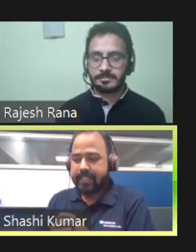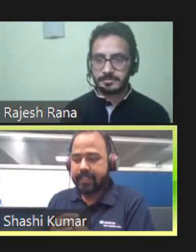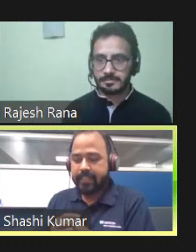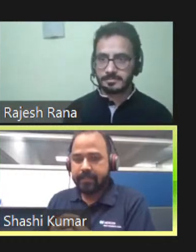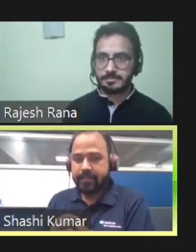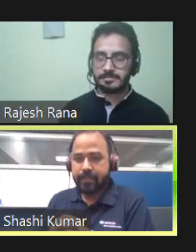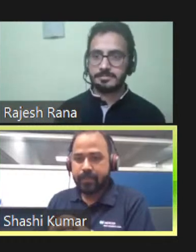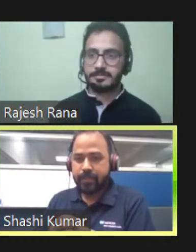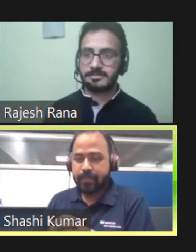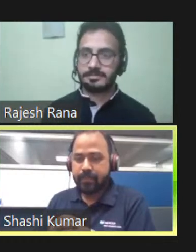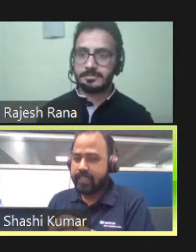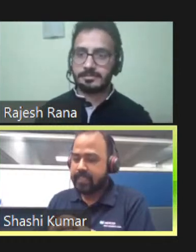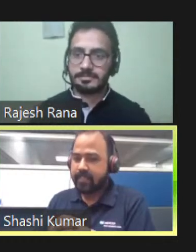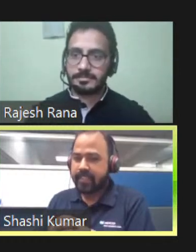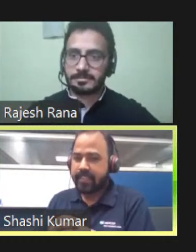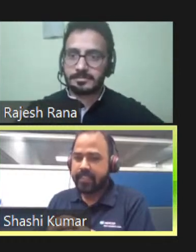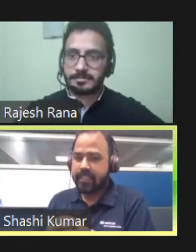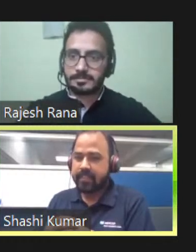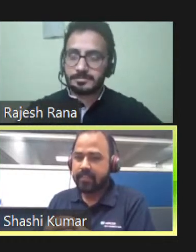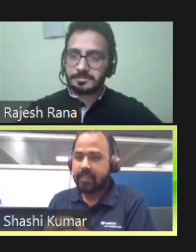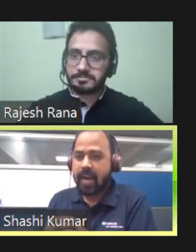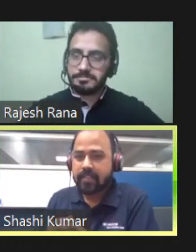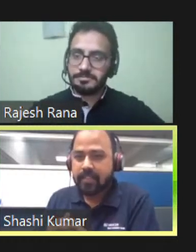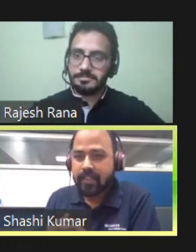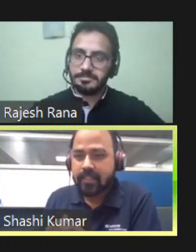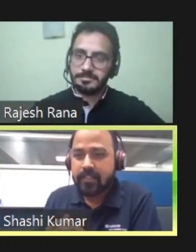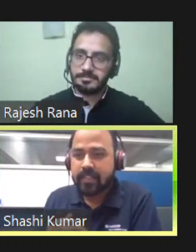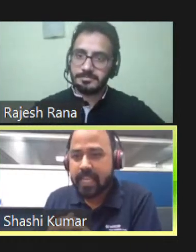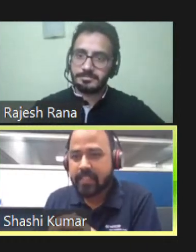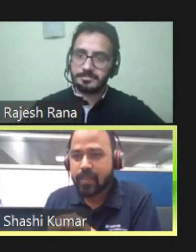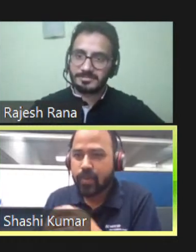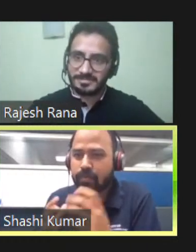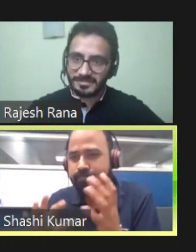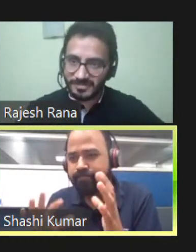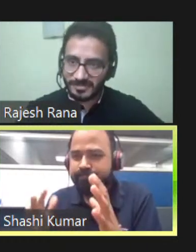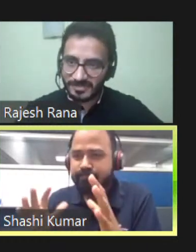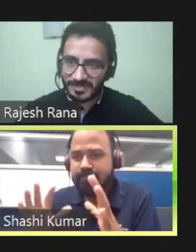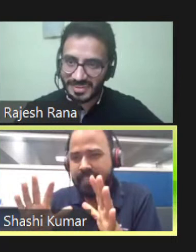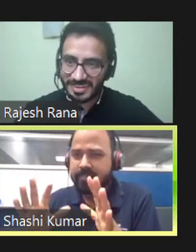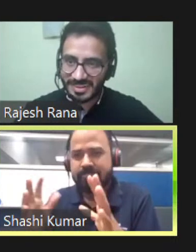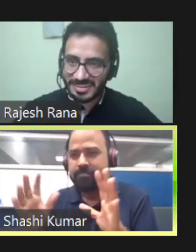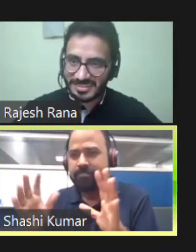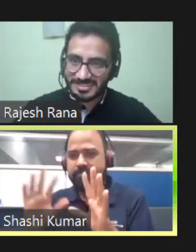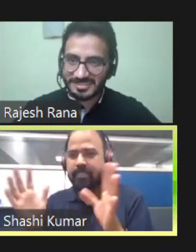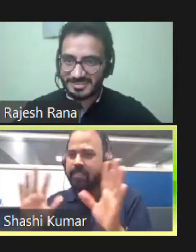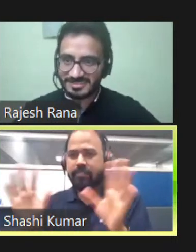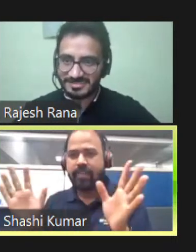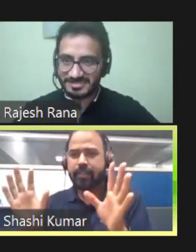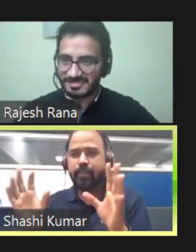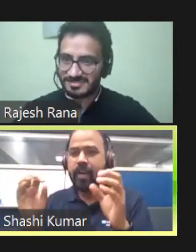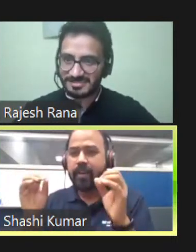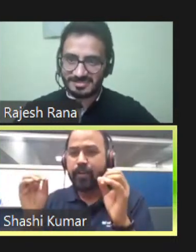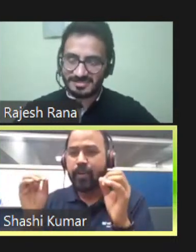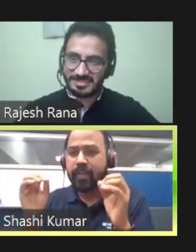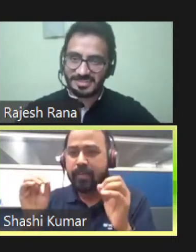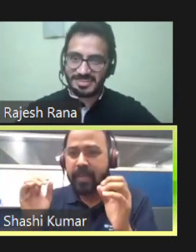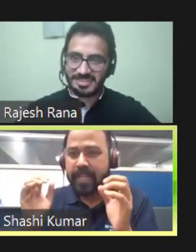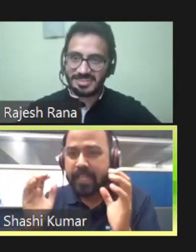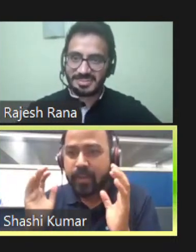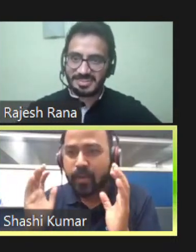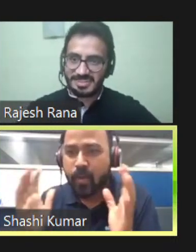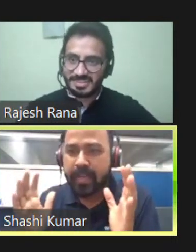that. So yes, Rajesh, the answer is yes, no, yes. That's fine.